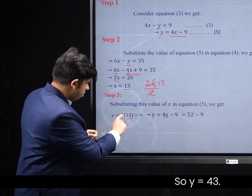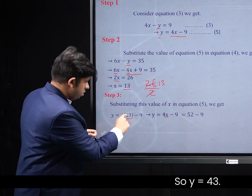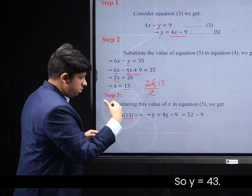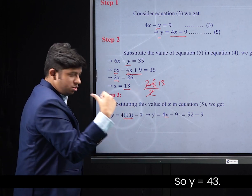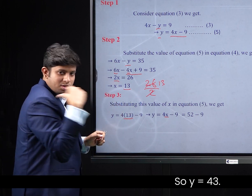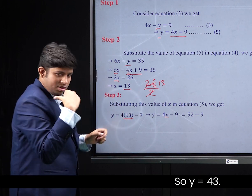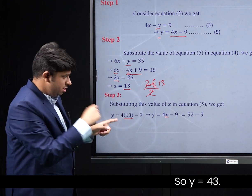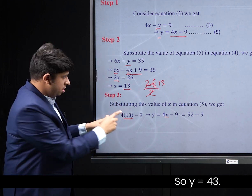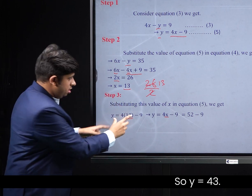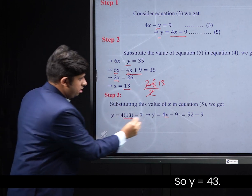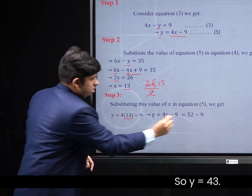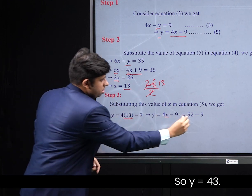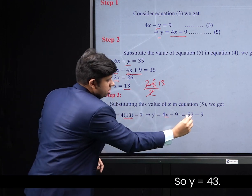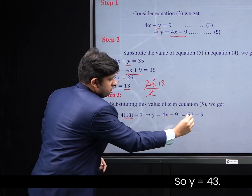So y equal to 43.